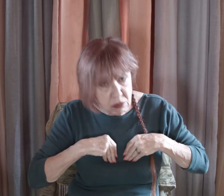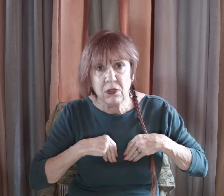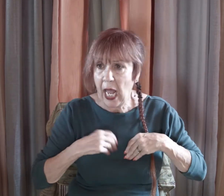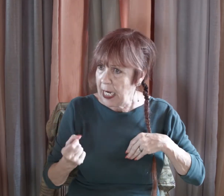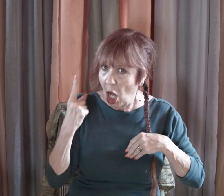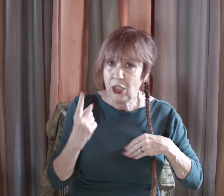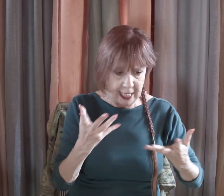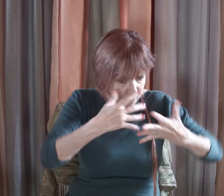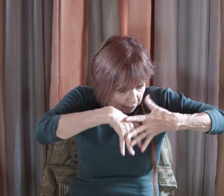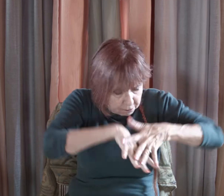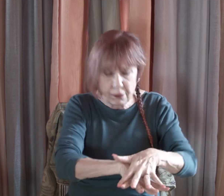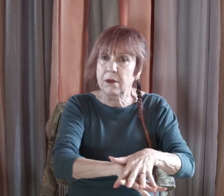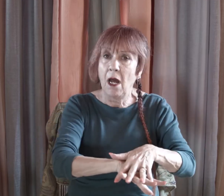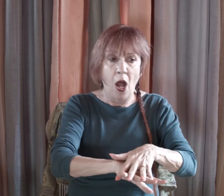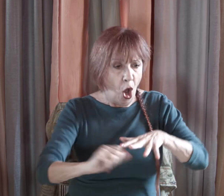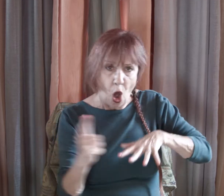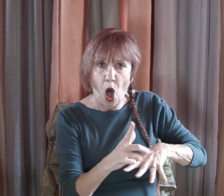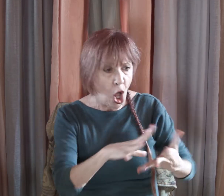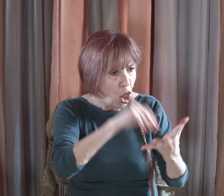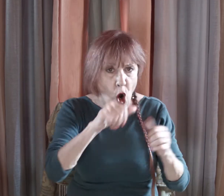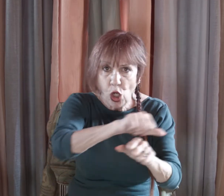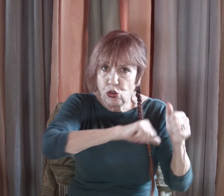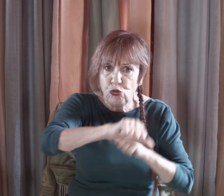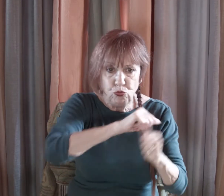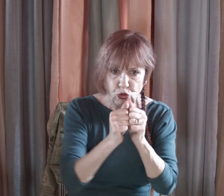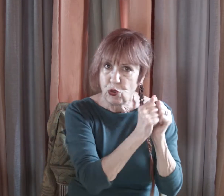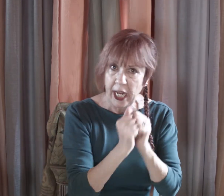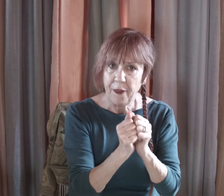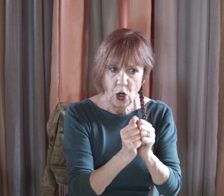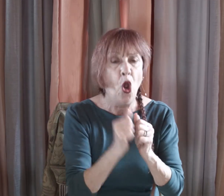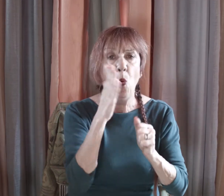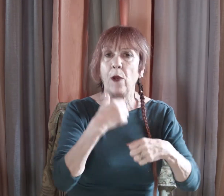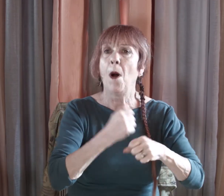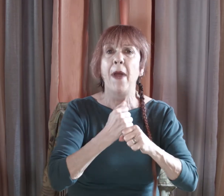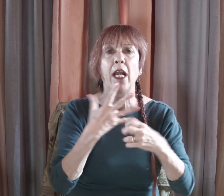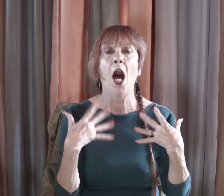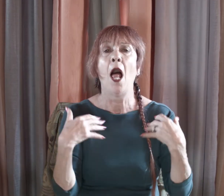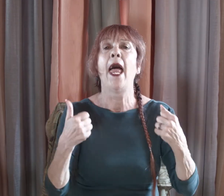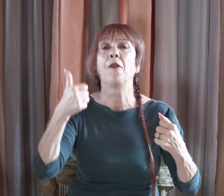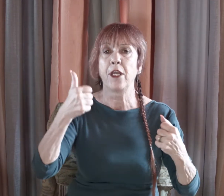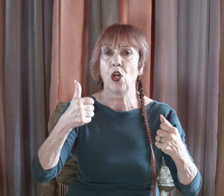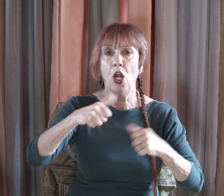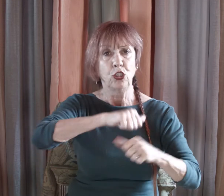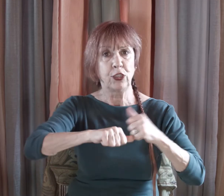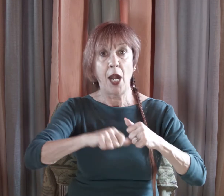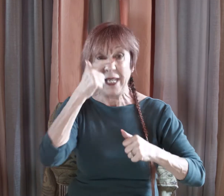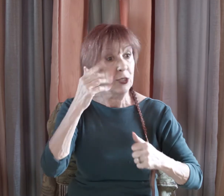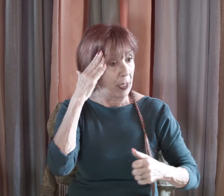should embrace it and understand that if we are all learning together, we are all going to make a much better, healthier society, because we're